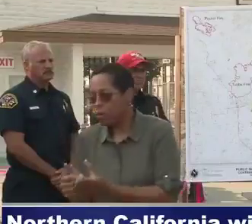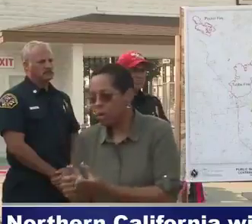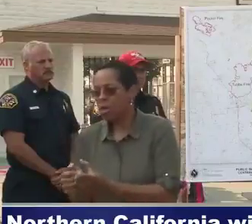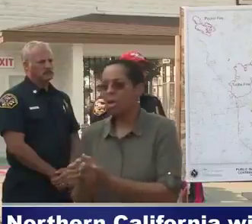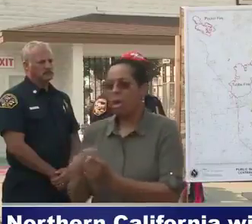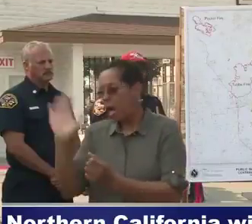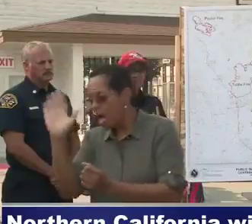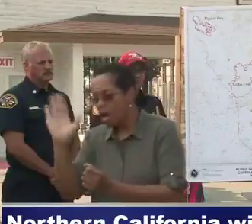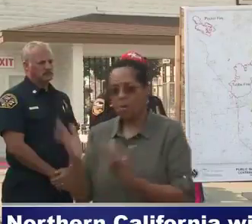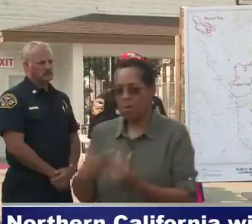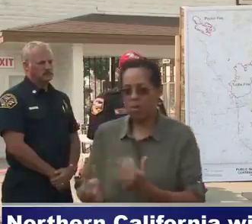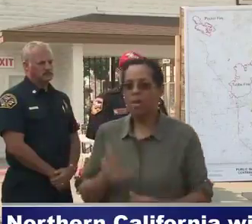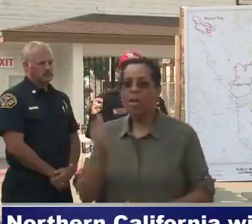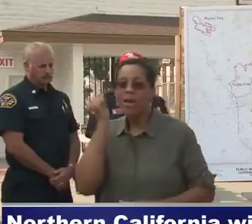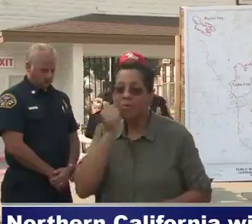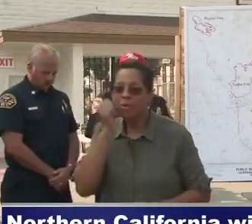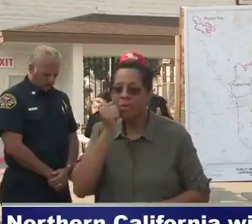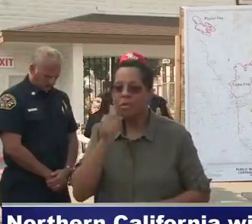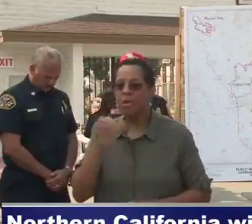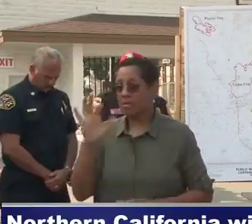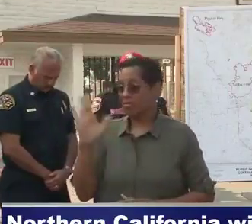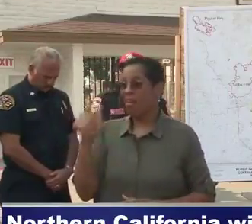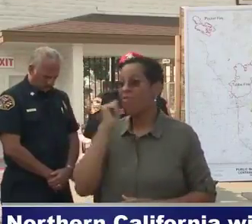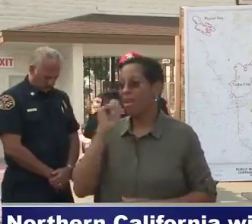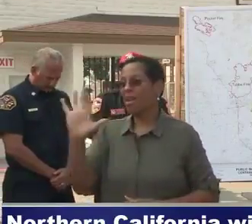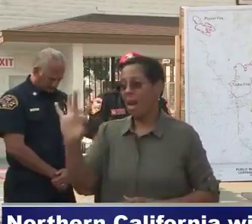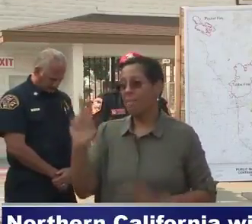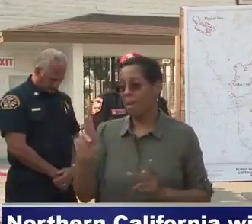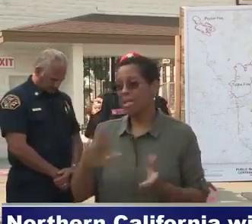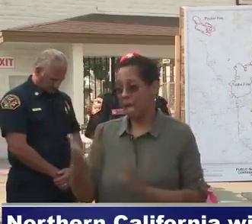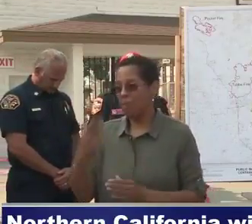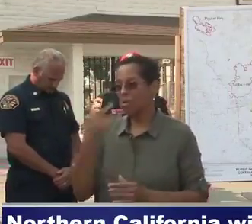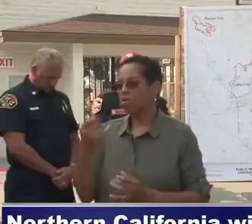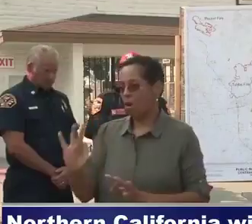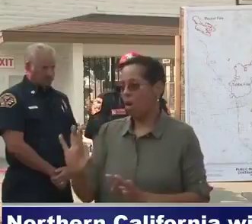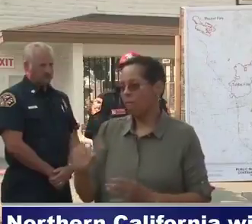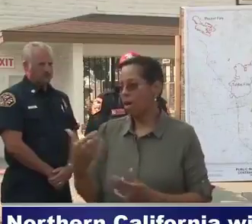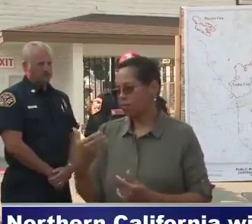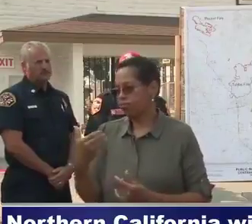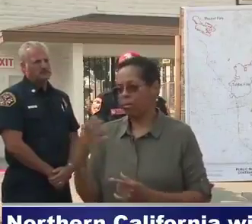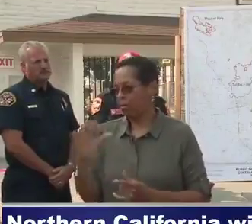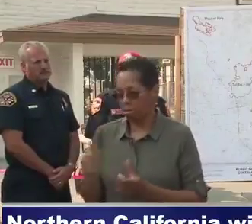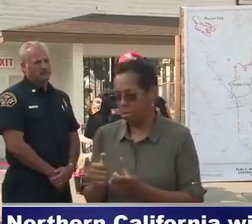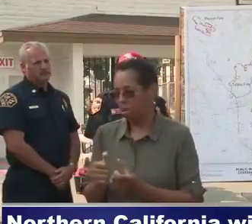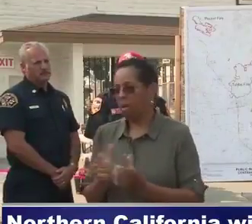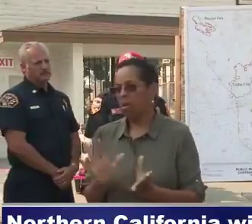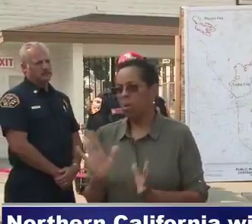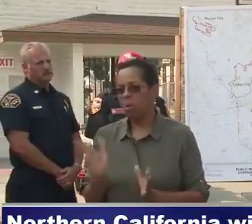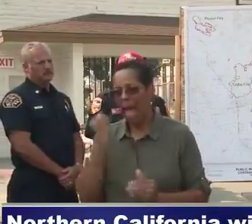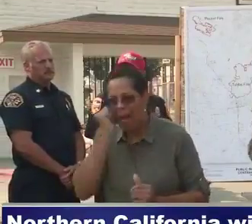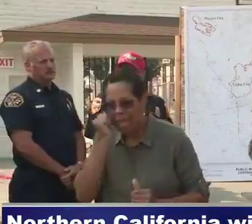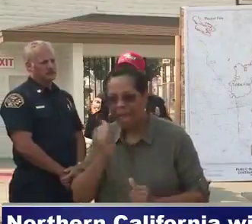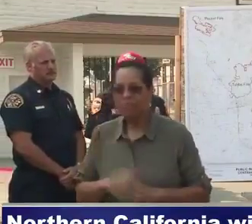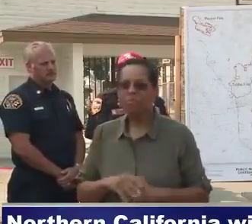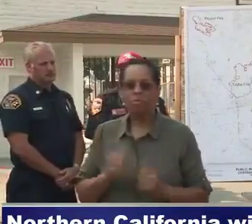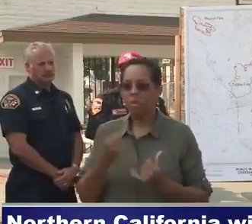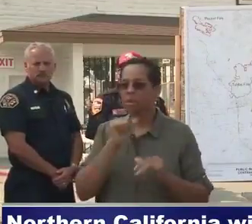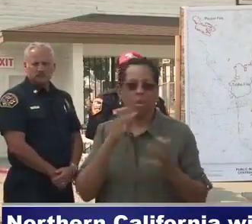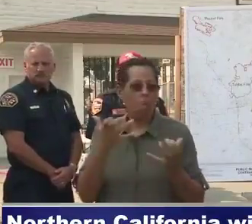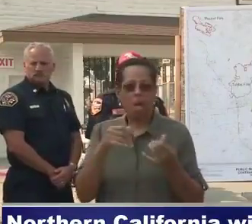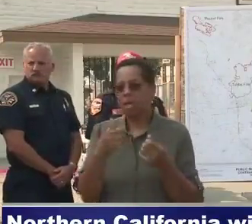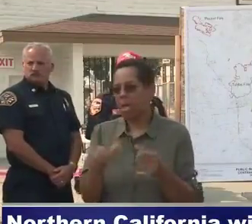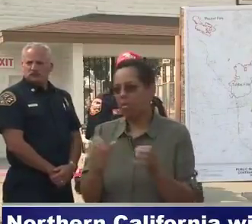die due to distracted driving, and we just don't need to add to the problems out on the road. As far as road closures